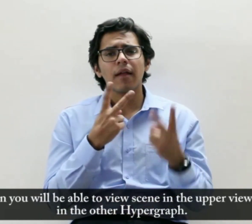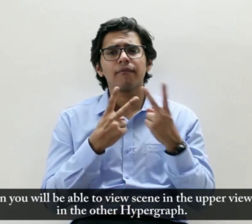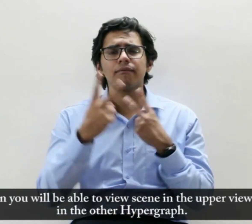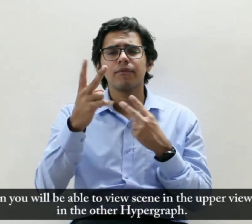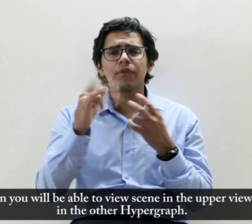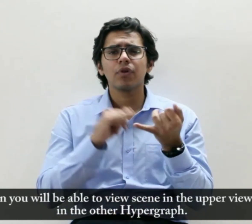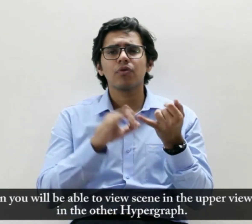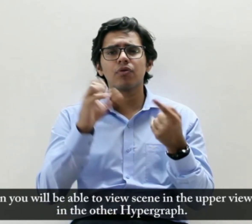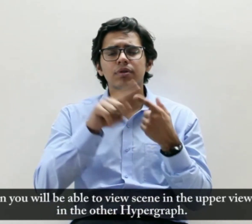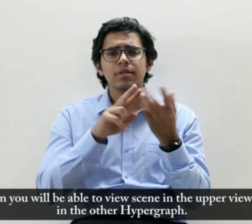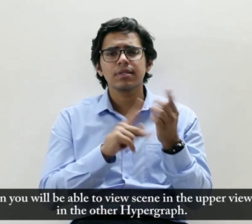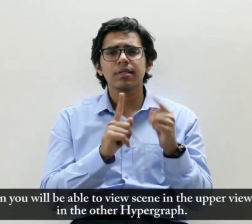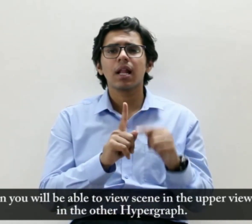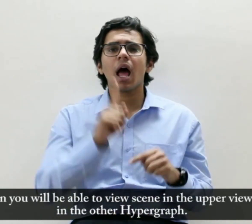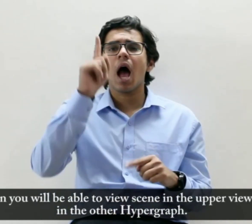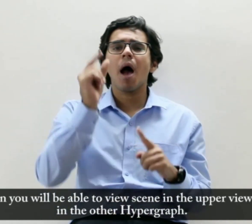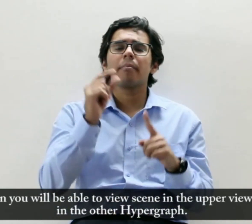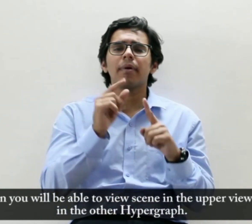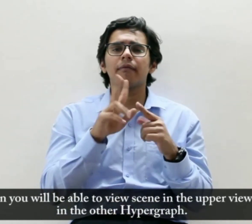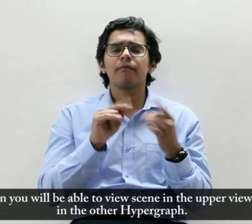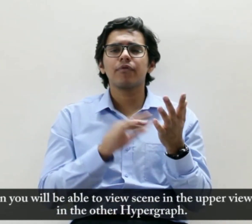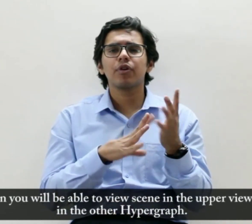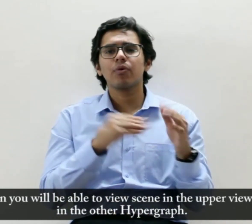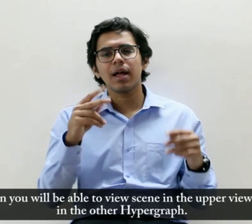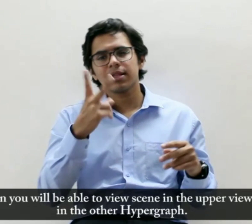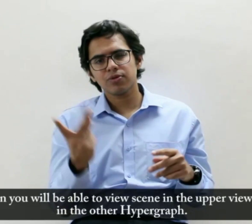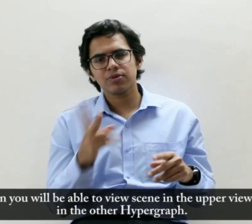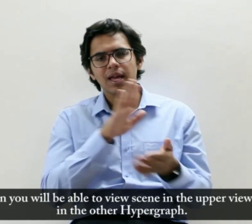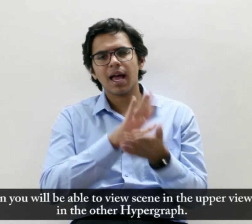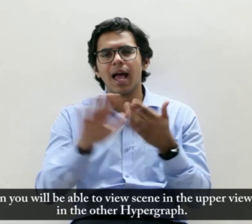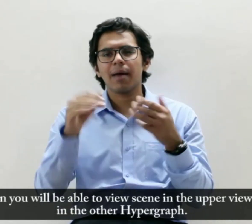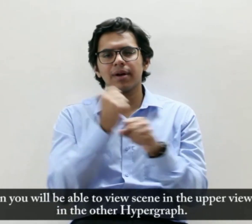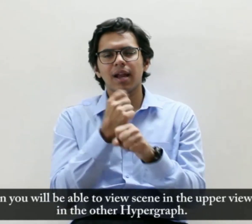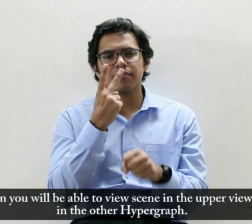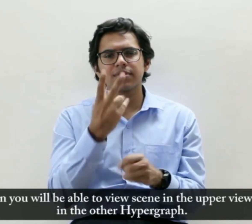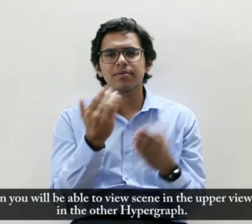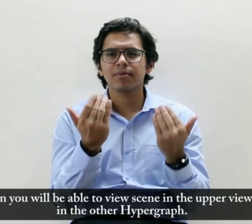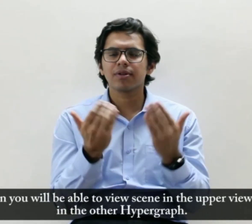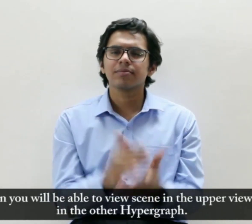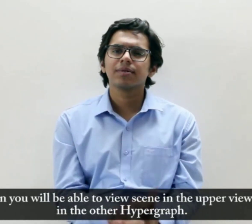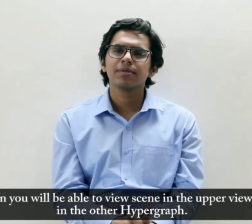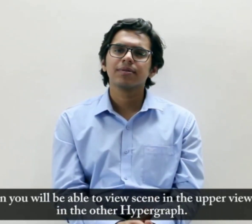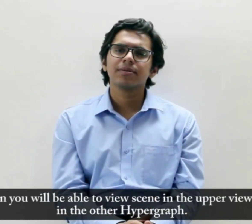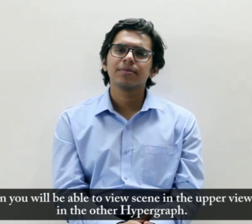Then you will be able to view scene in the upper view and in the other hypergraph.